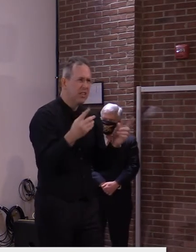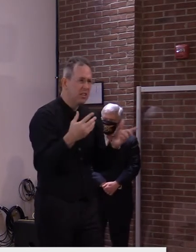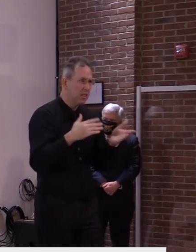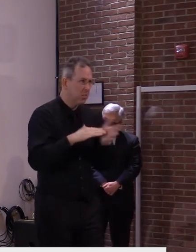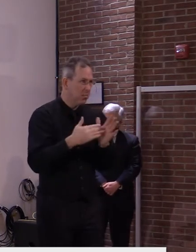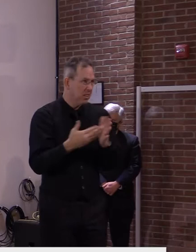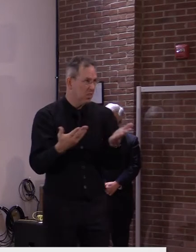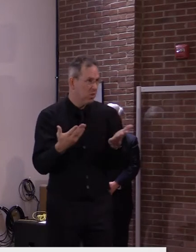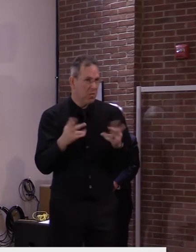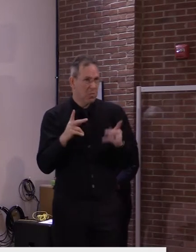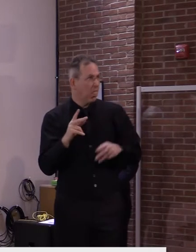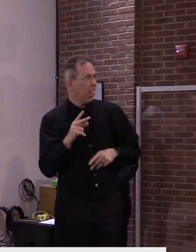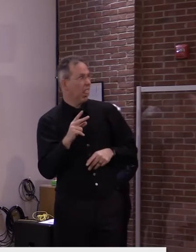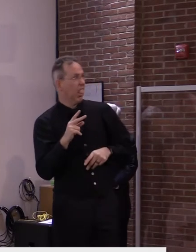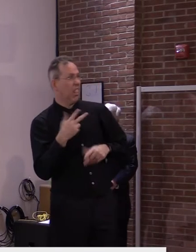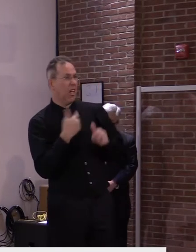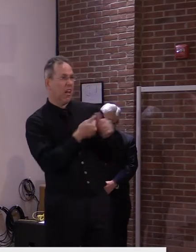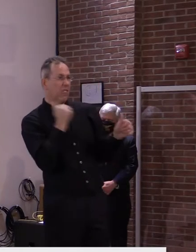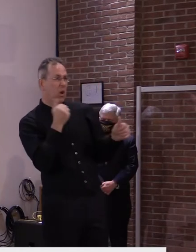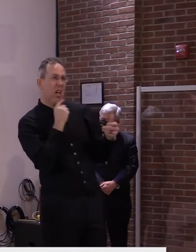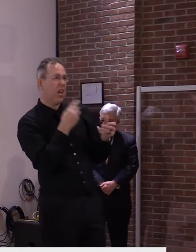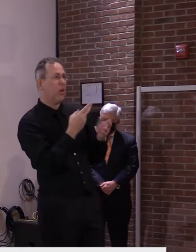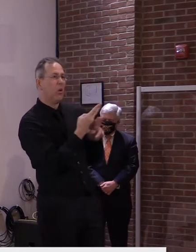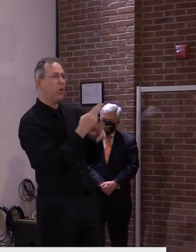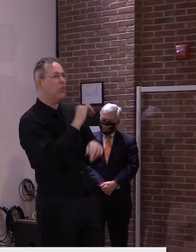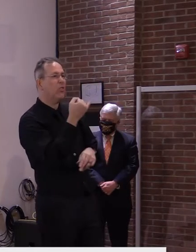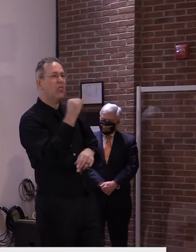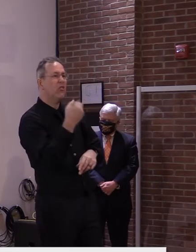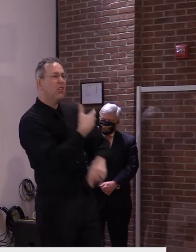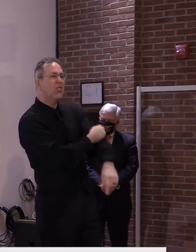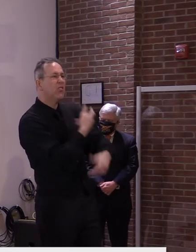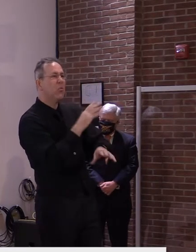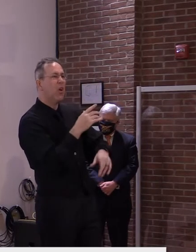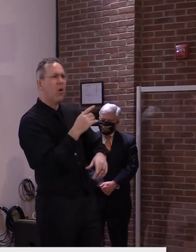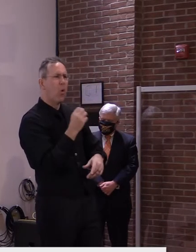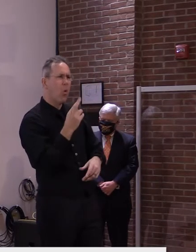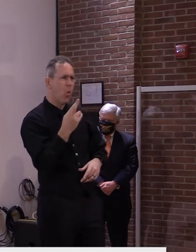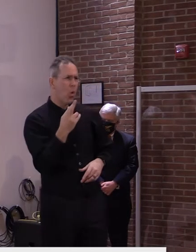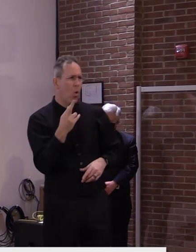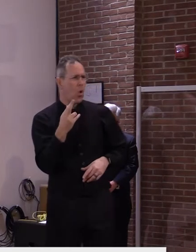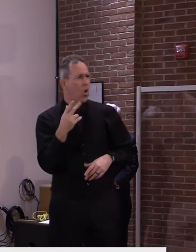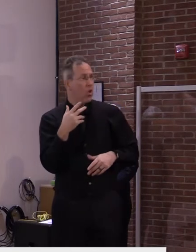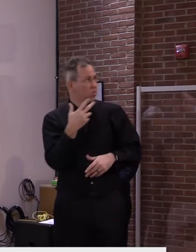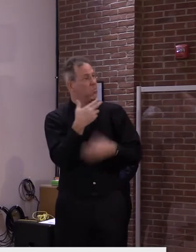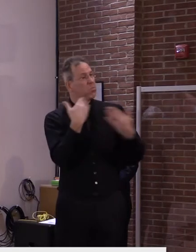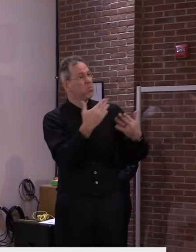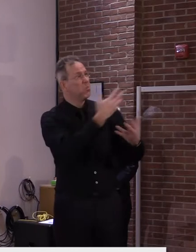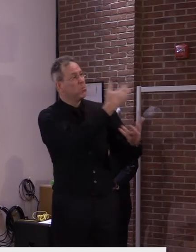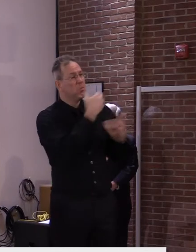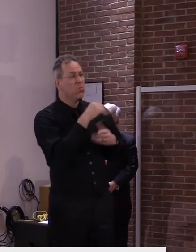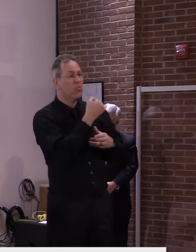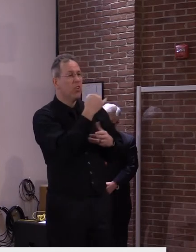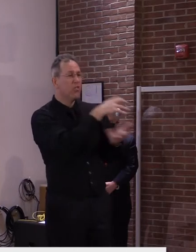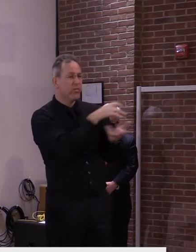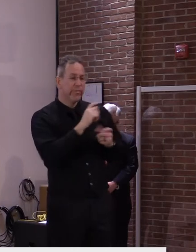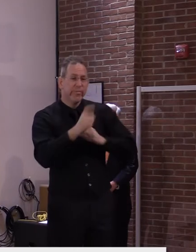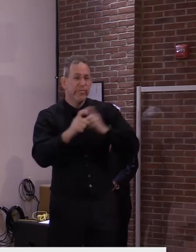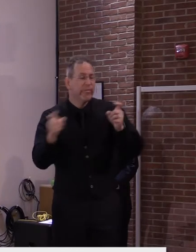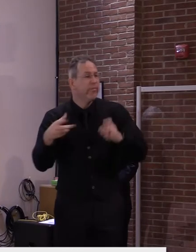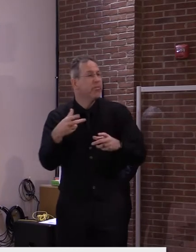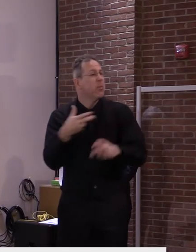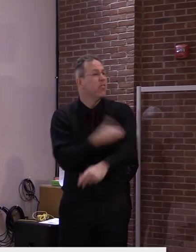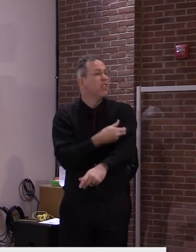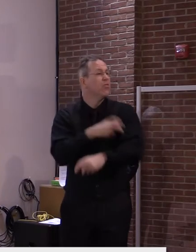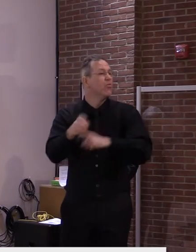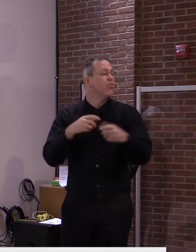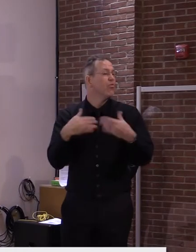desirable or might be administered to a different population, given that it looks as if the company is